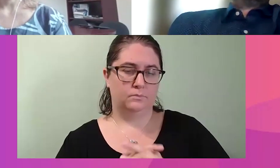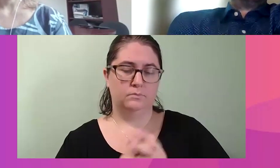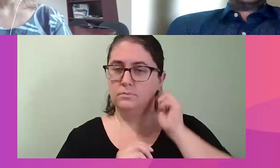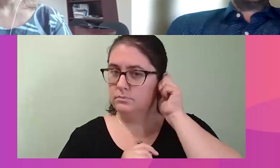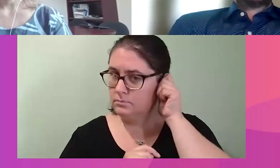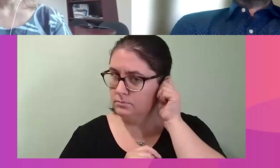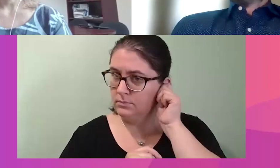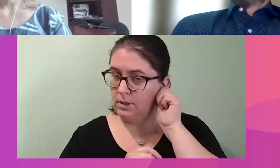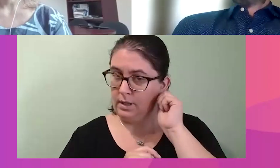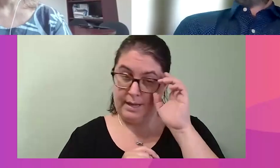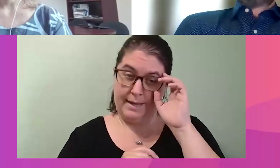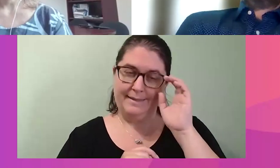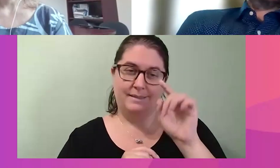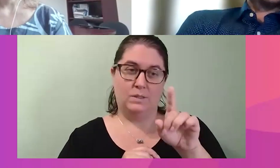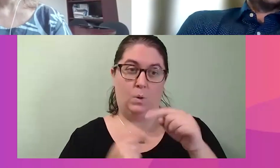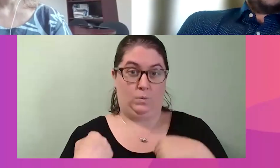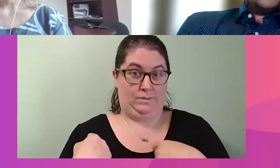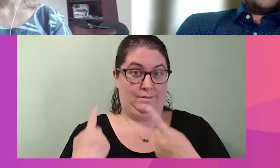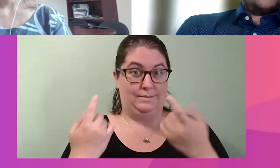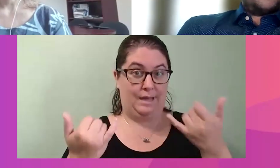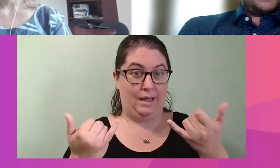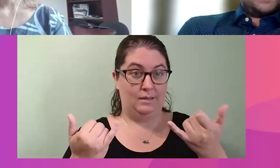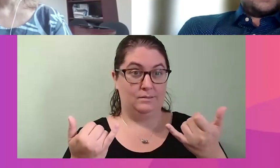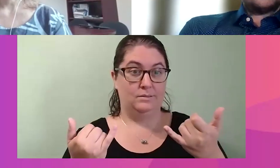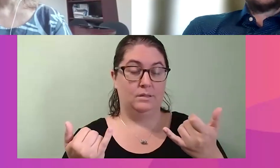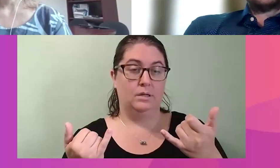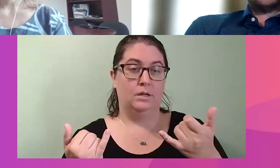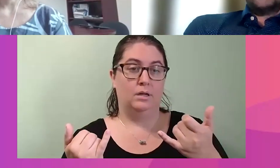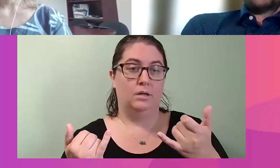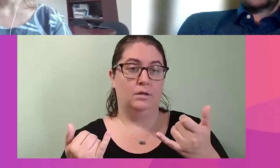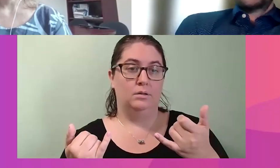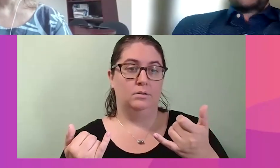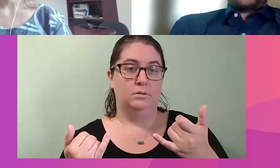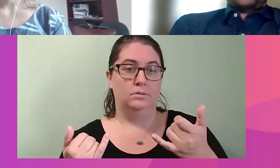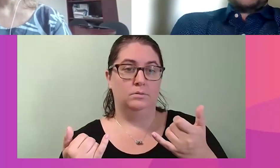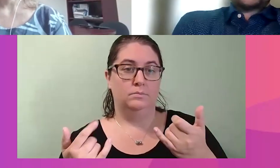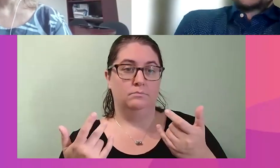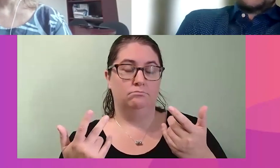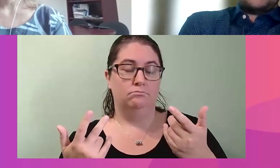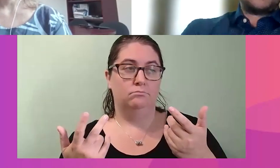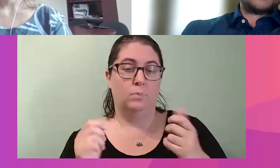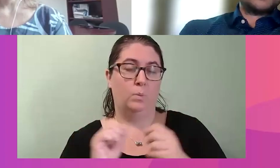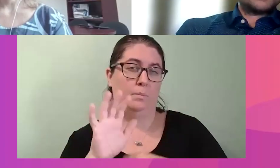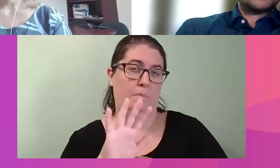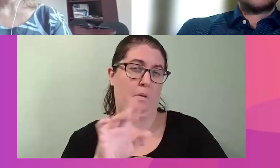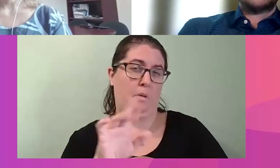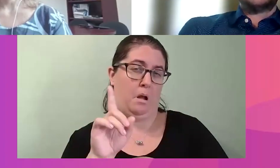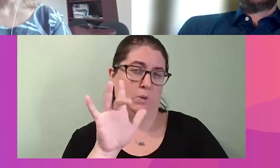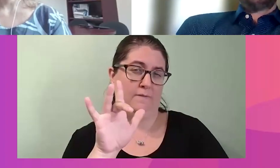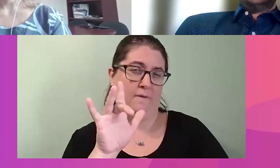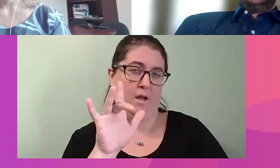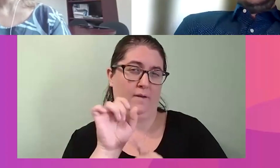And to date, we have we've worked with about 125